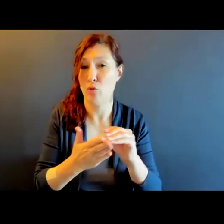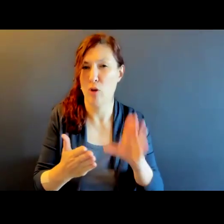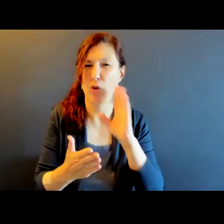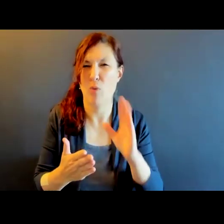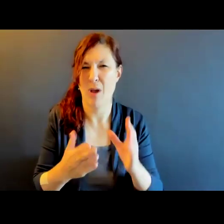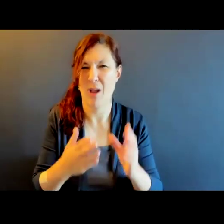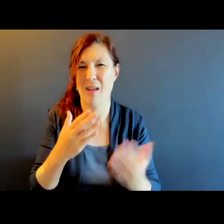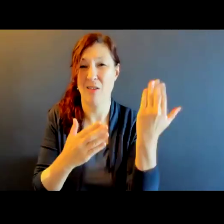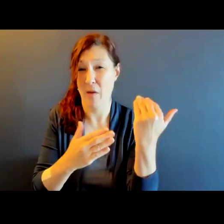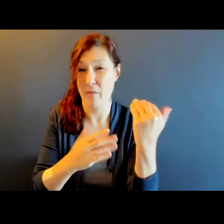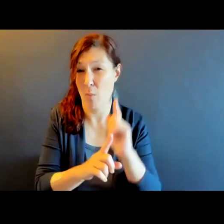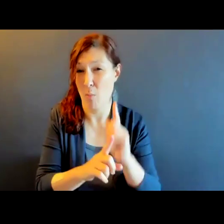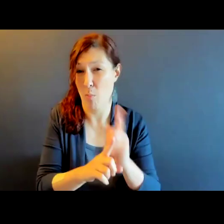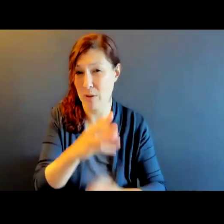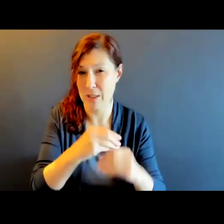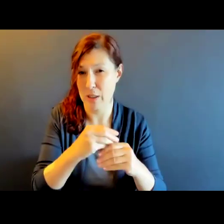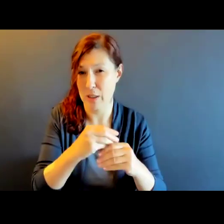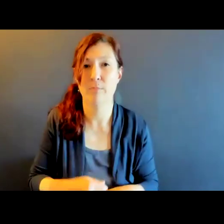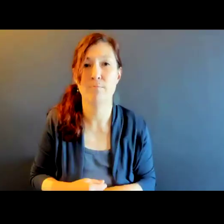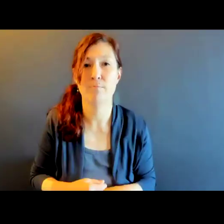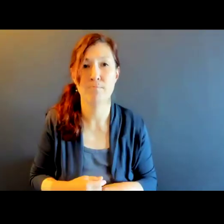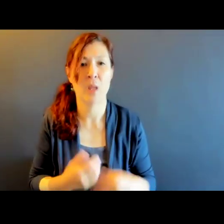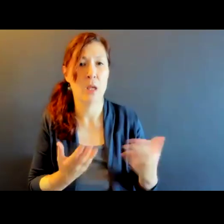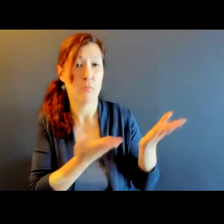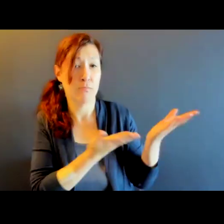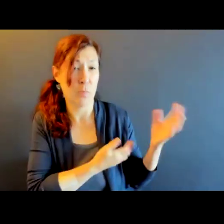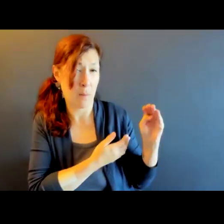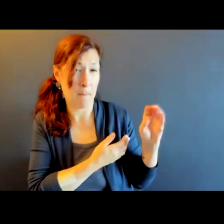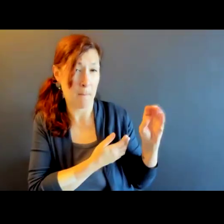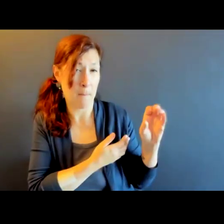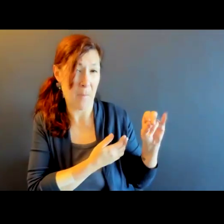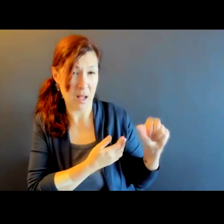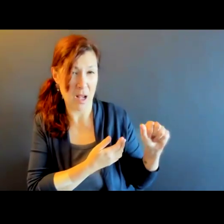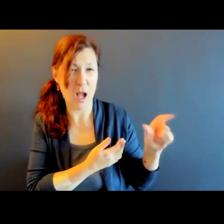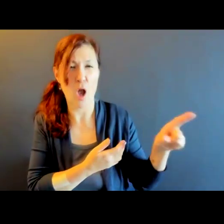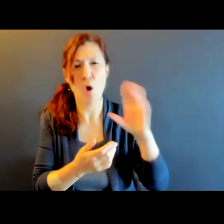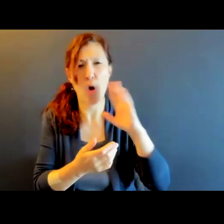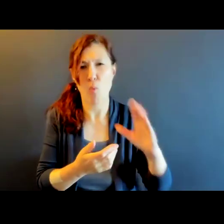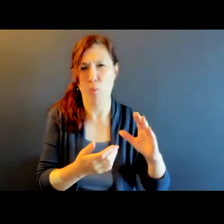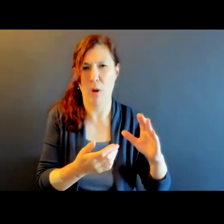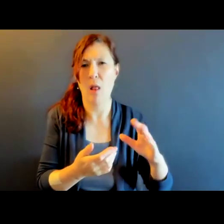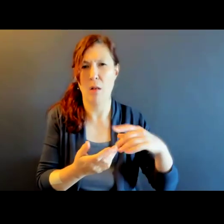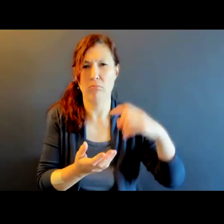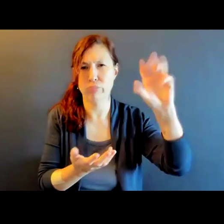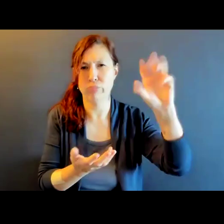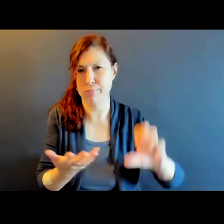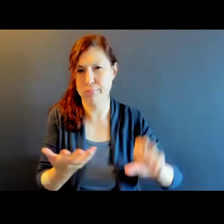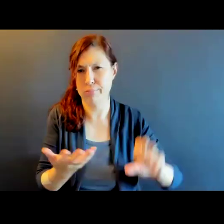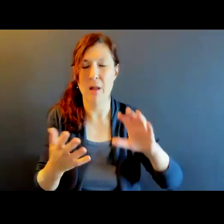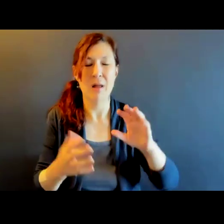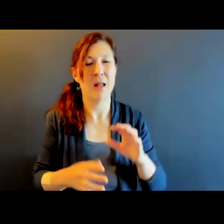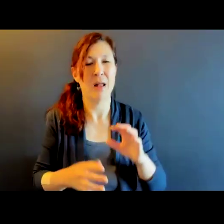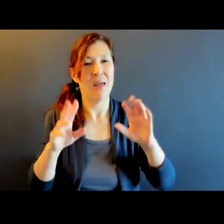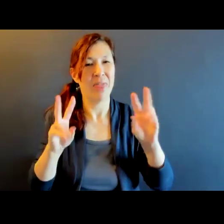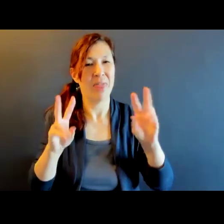go over some of the qualitative themes her team has been able to gather from the community feedback forum so far connected